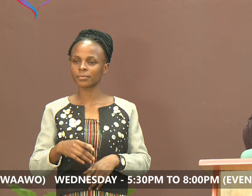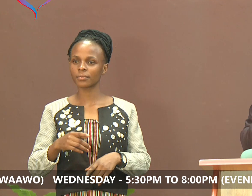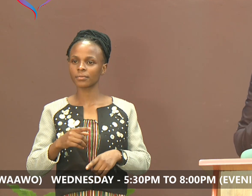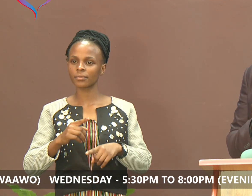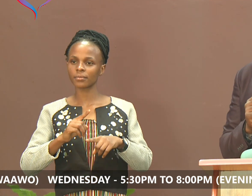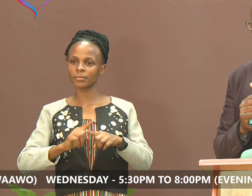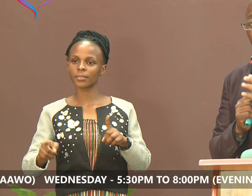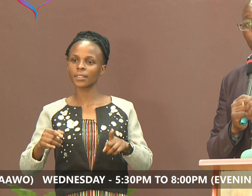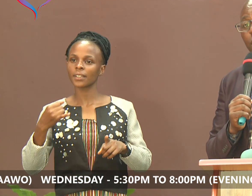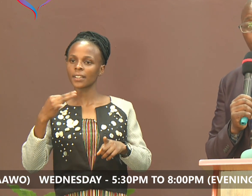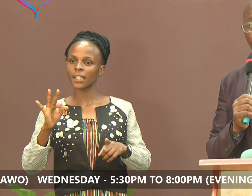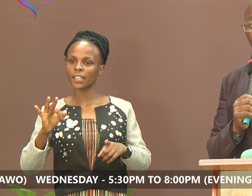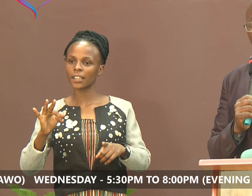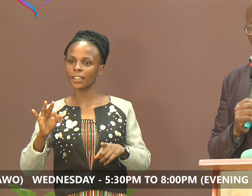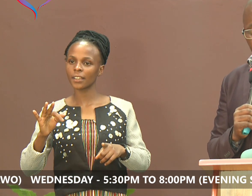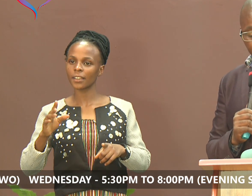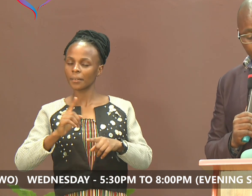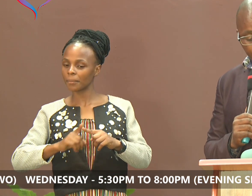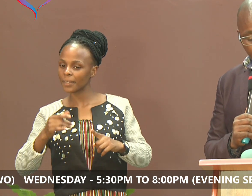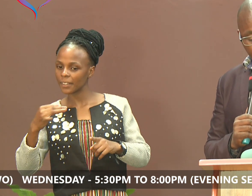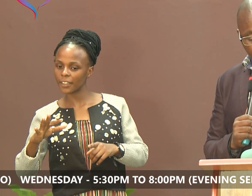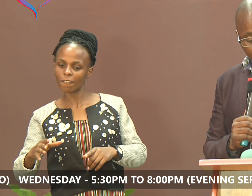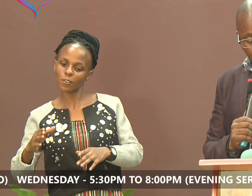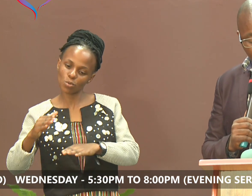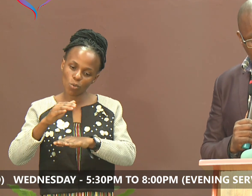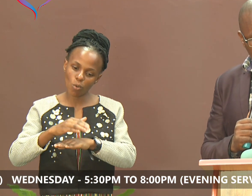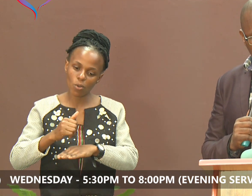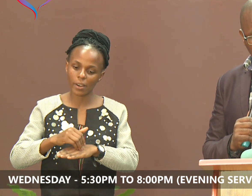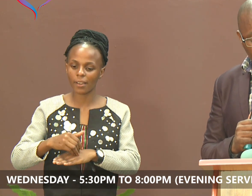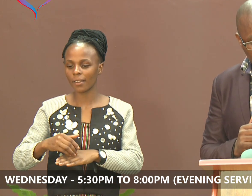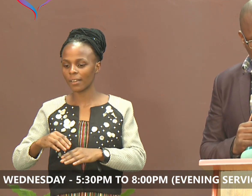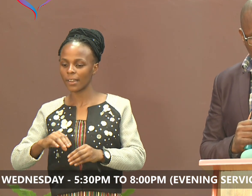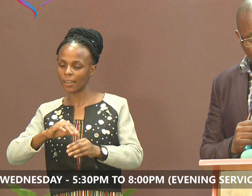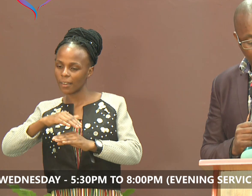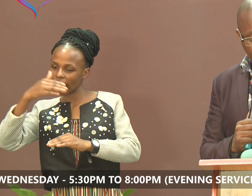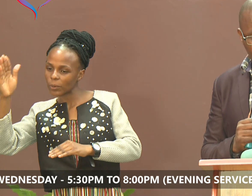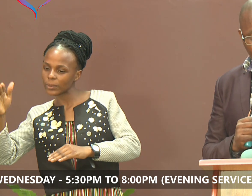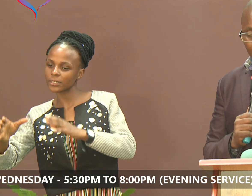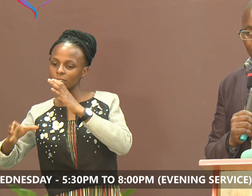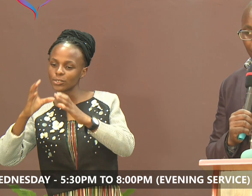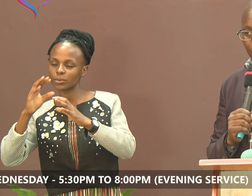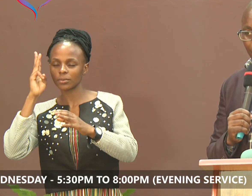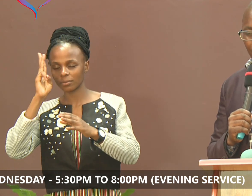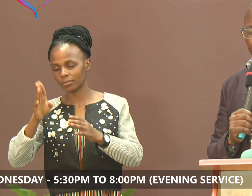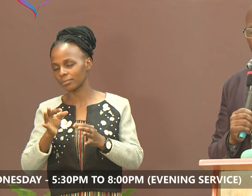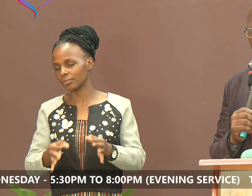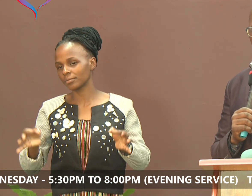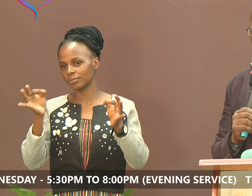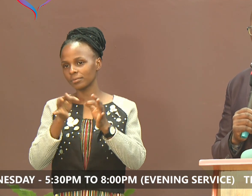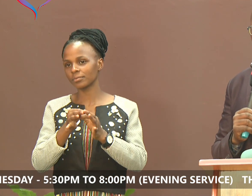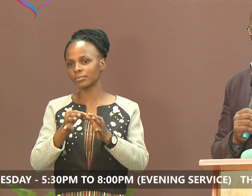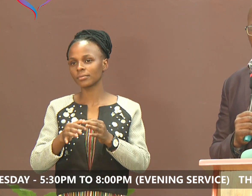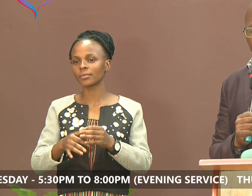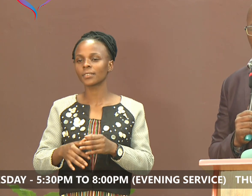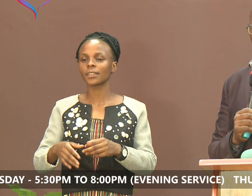kisenge. The environment is very important as you're sending your message. So the environment is very important when you are communicating. Number seven is